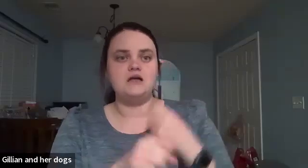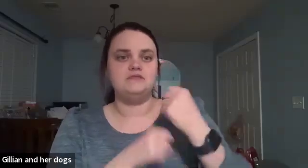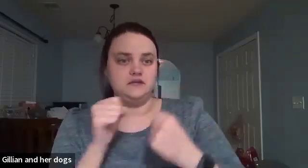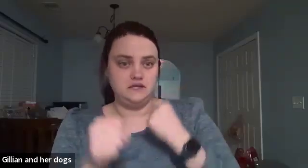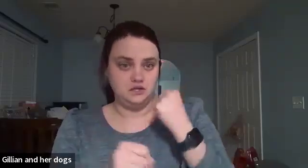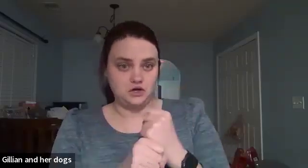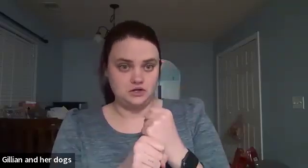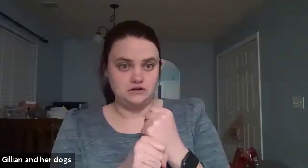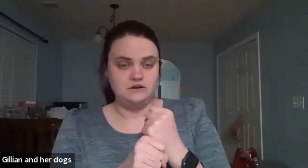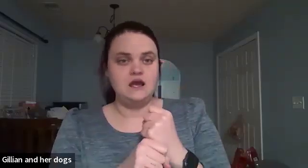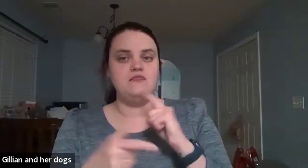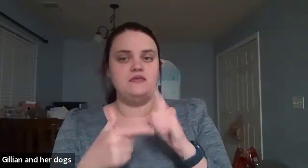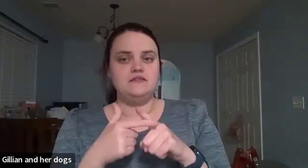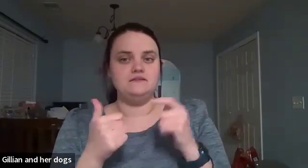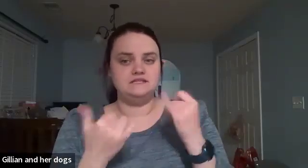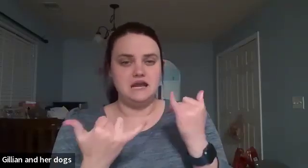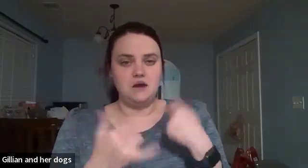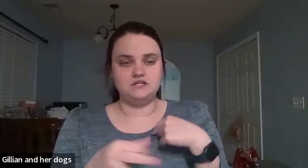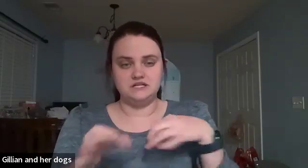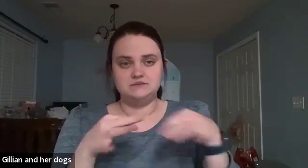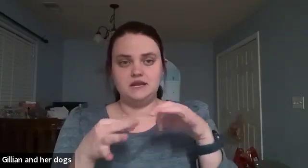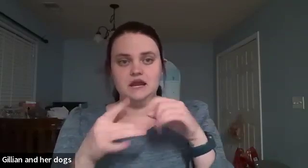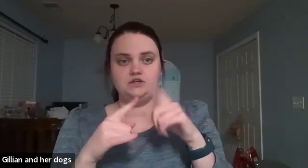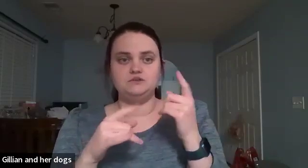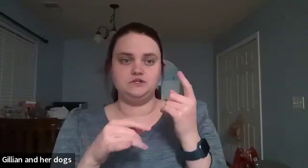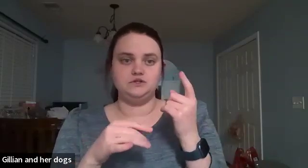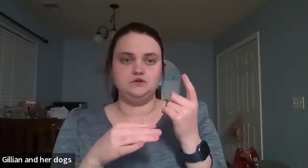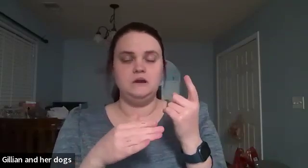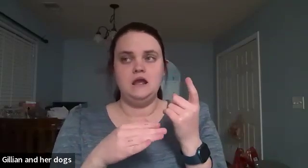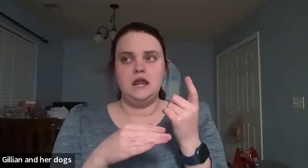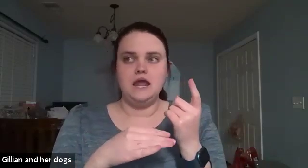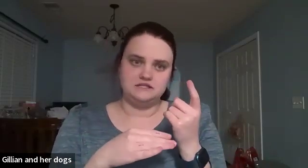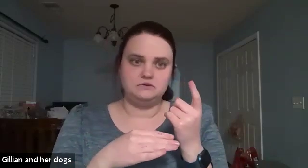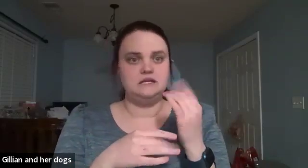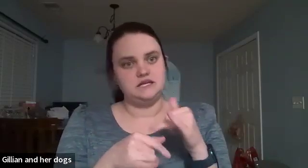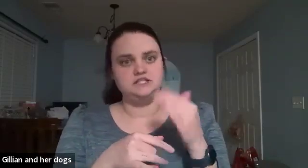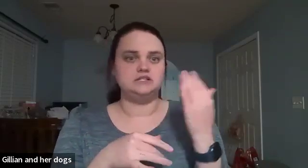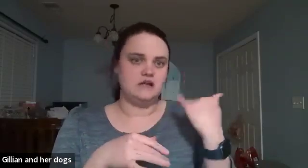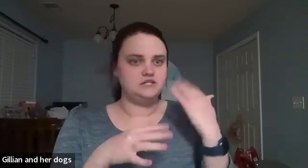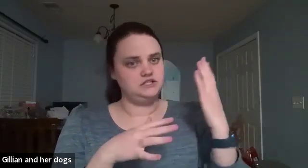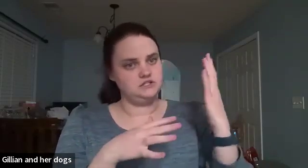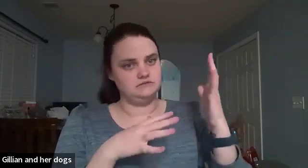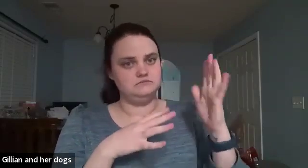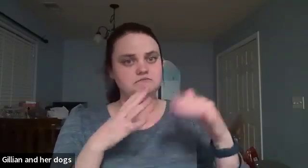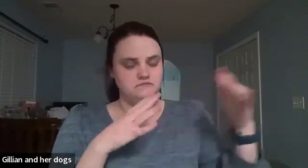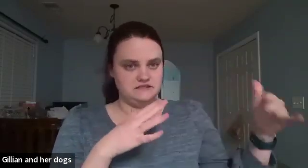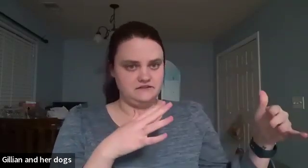month, year. And then today I was going to explain how you would do next week, next year, last year, things like